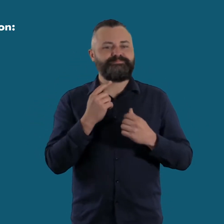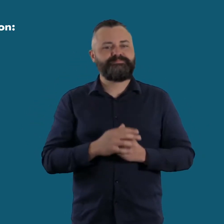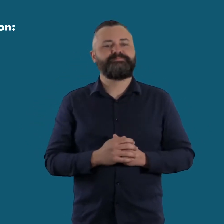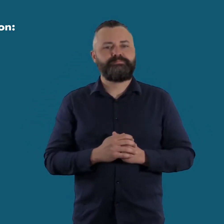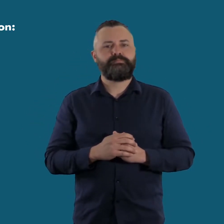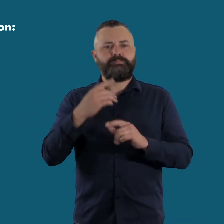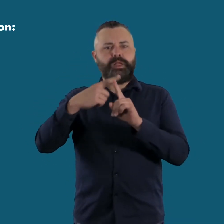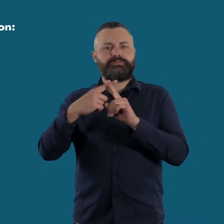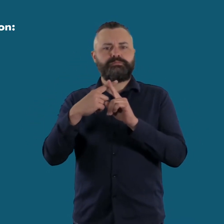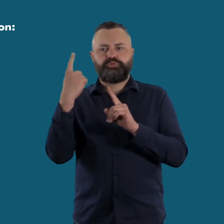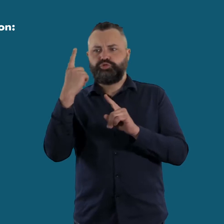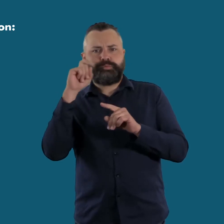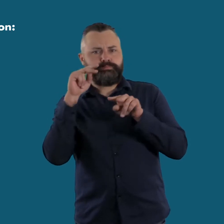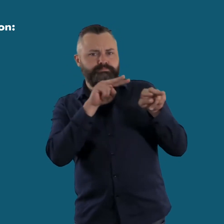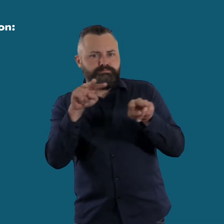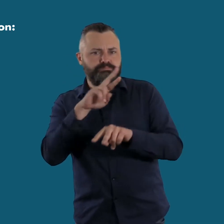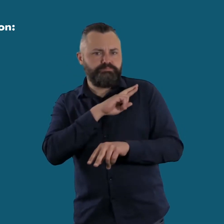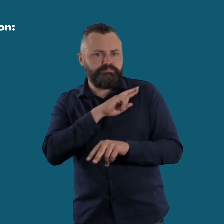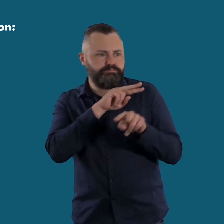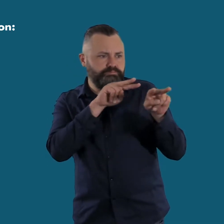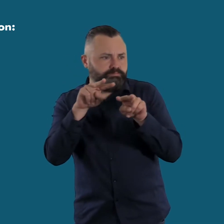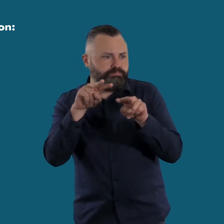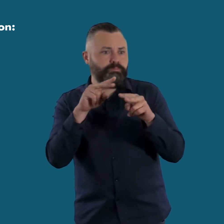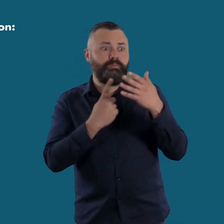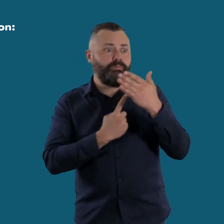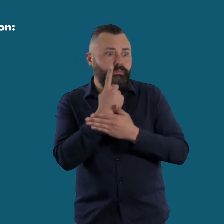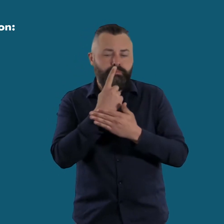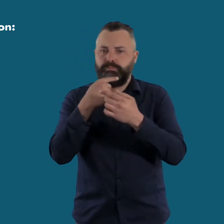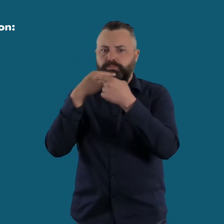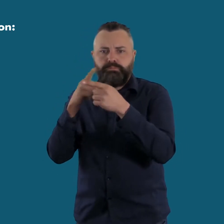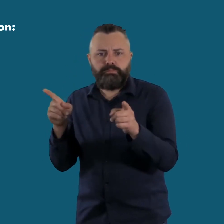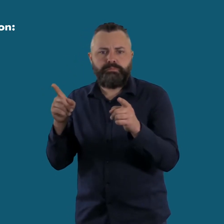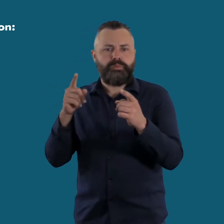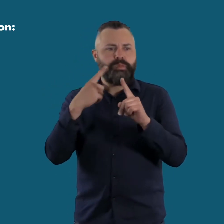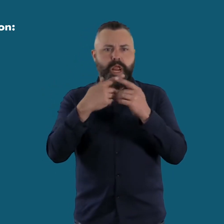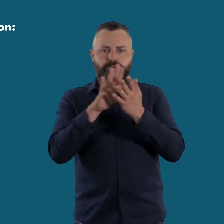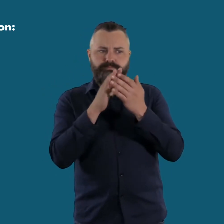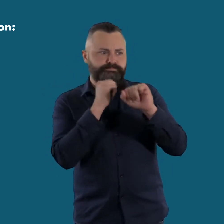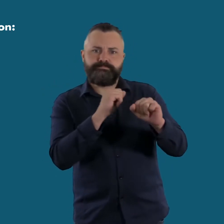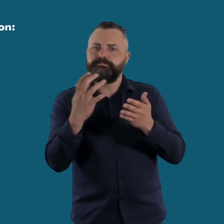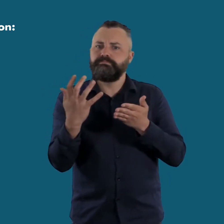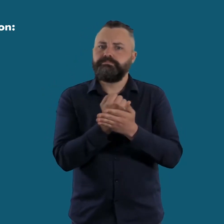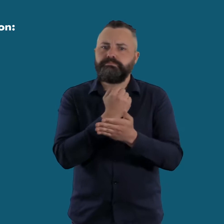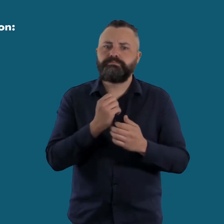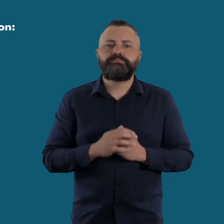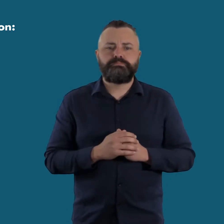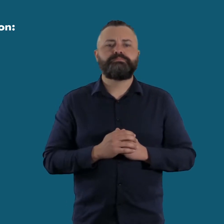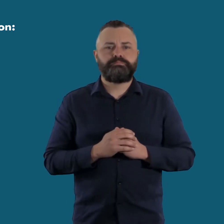I'll outline the process for storm and flood monitoring and warnings and the actions that community members can take to prepare and stay safe in the event of a storm and